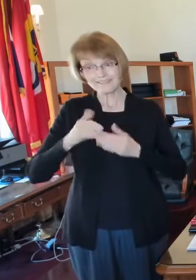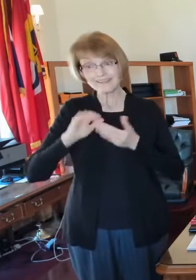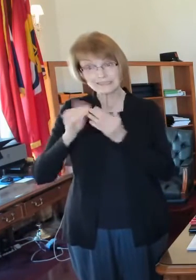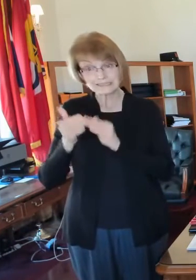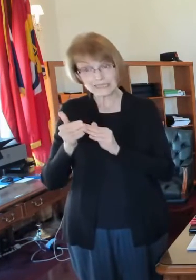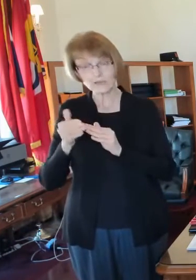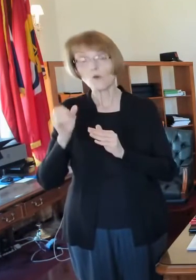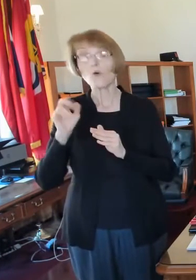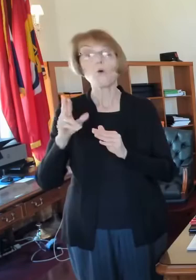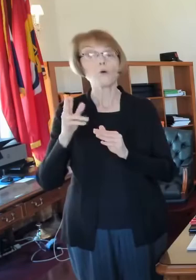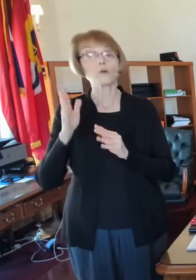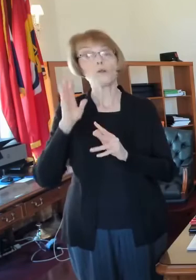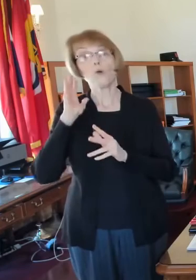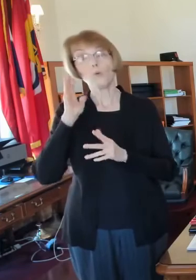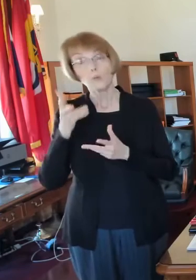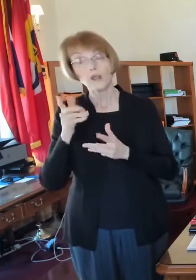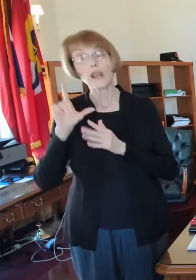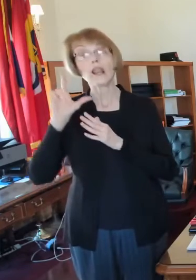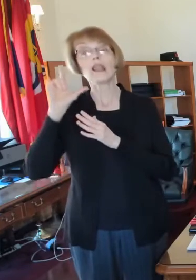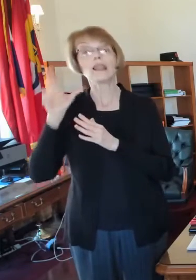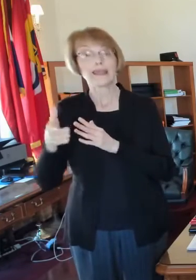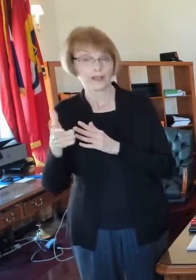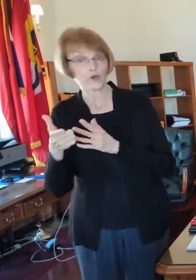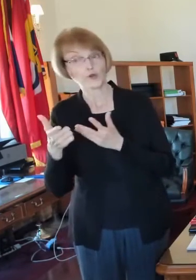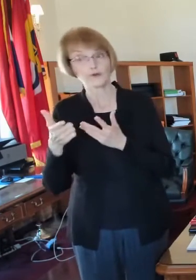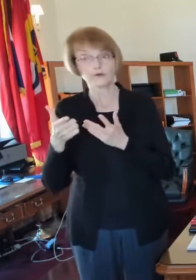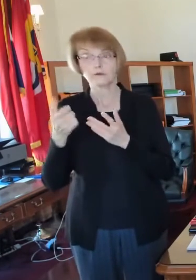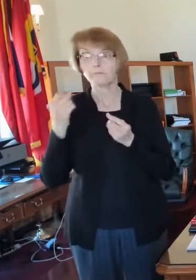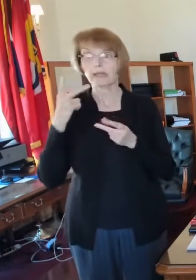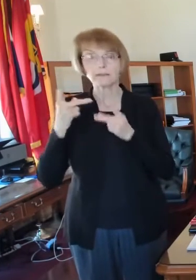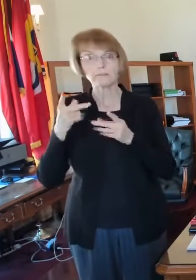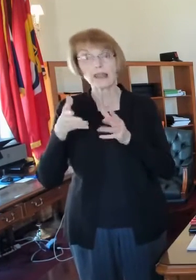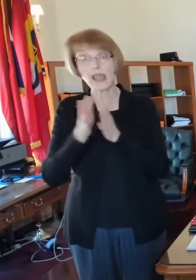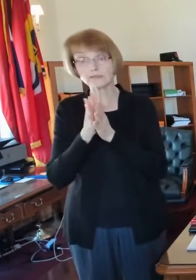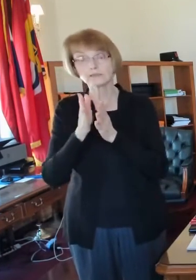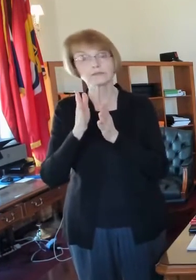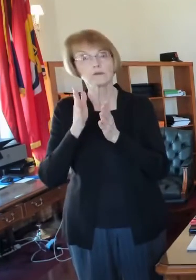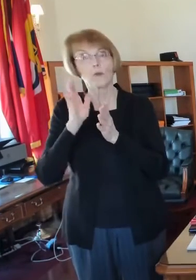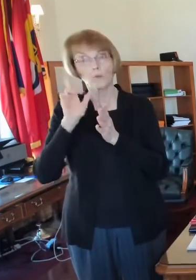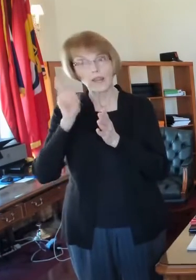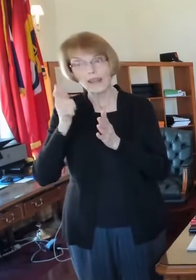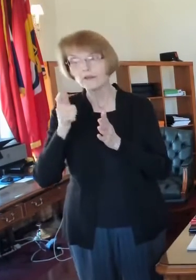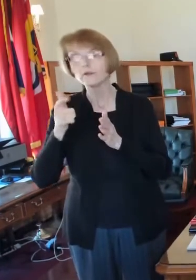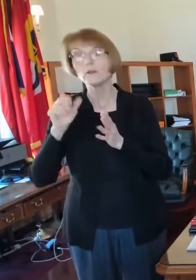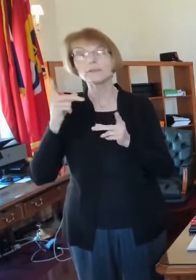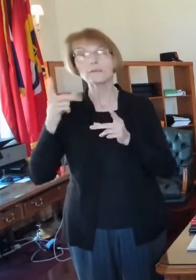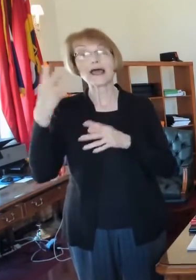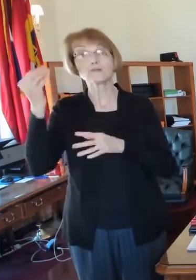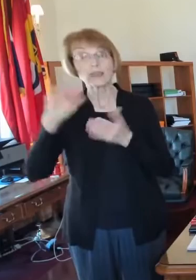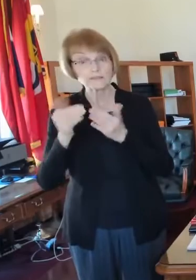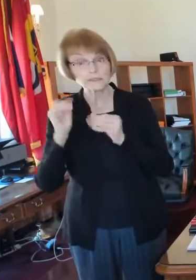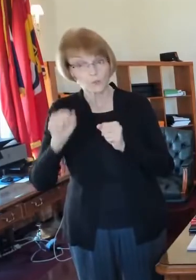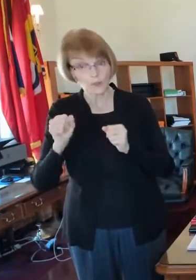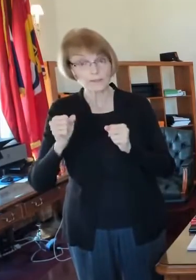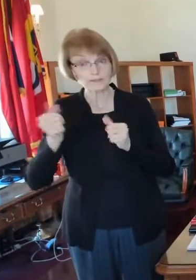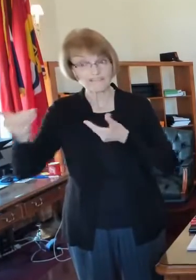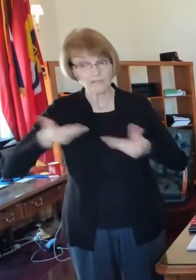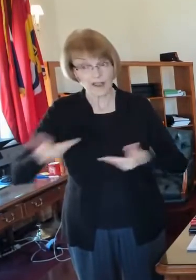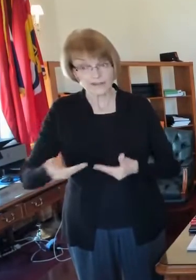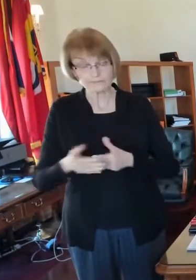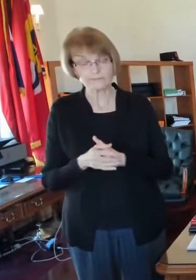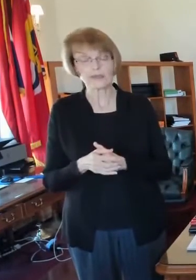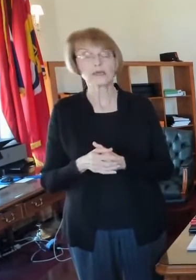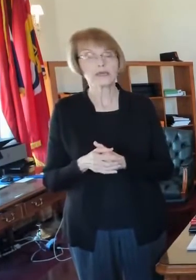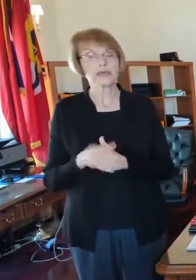region eventually be able to be invited? We had multiple people ask about that. So it is primarily, it